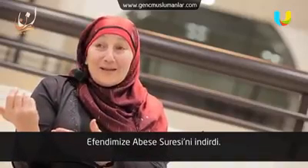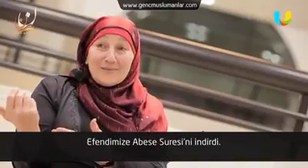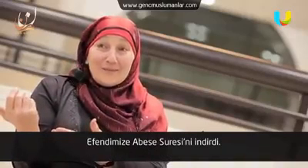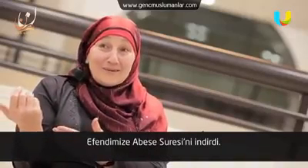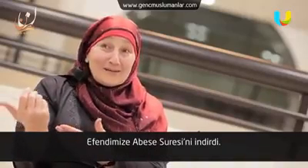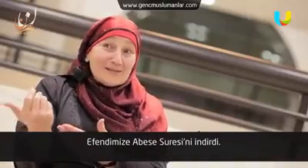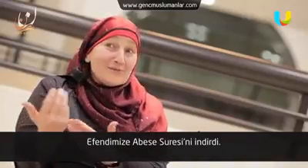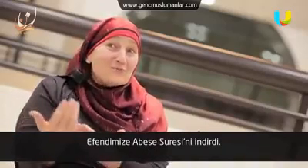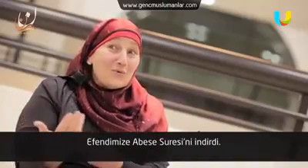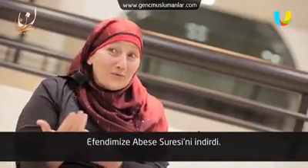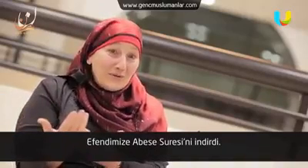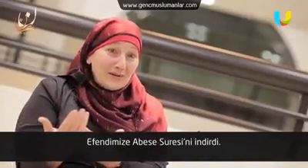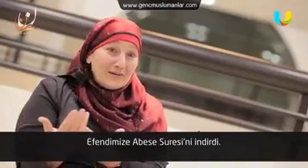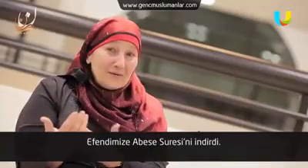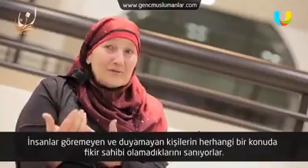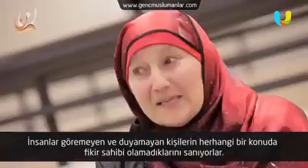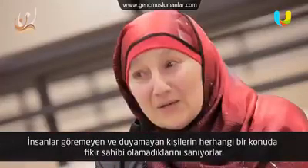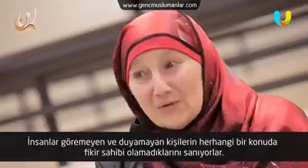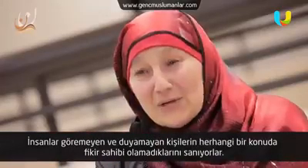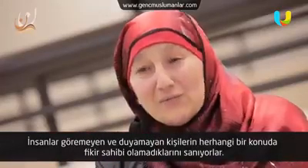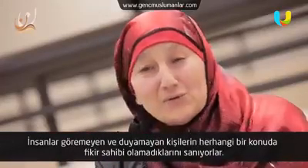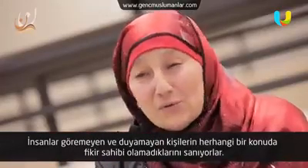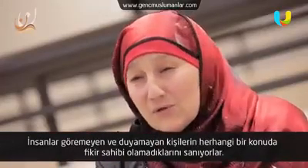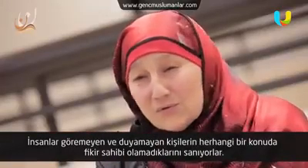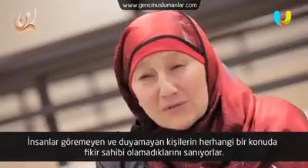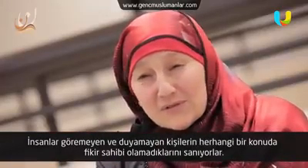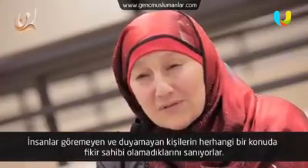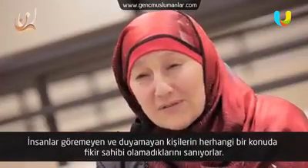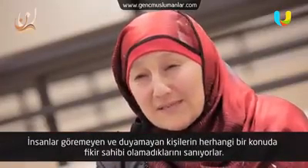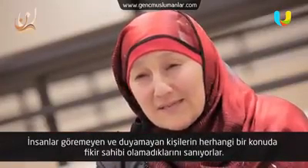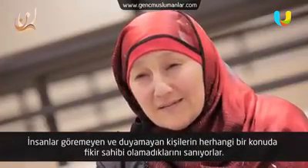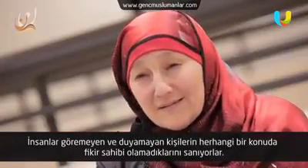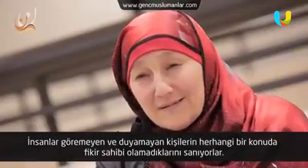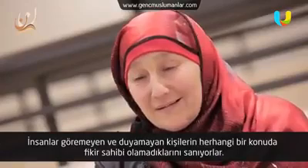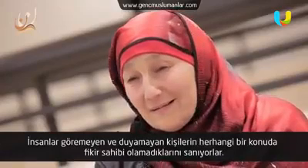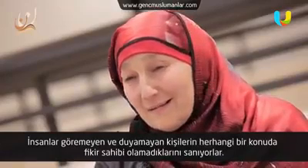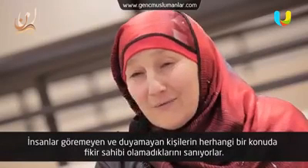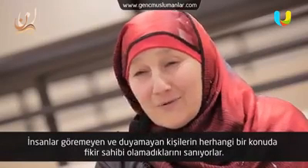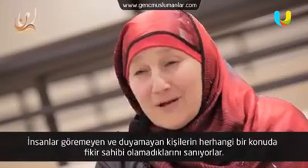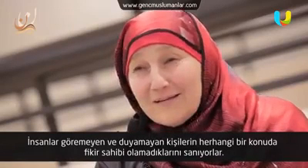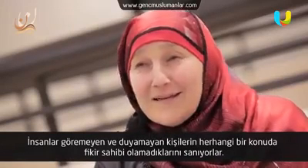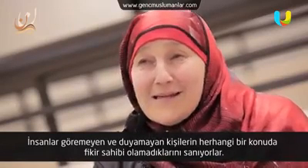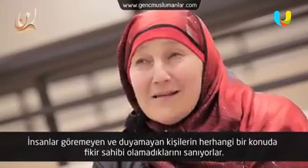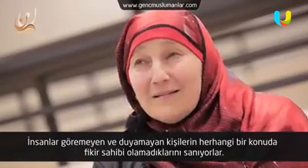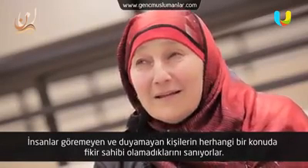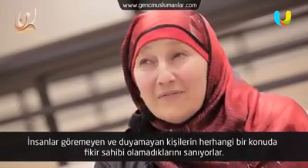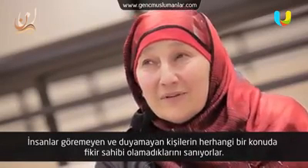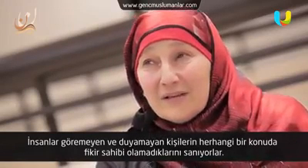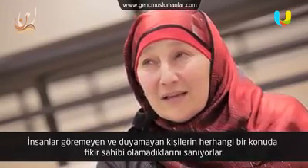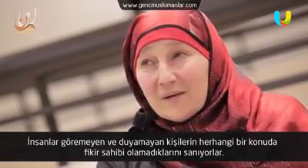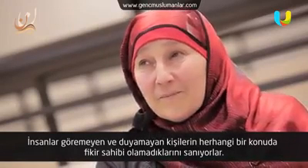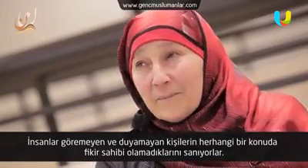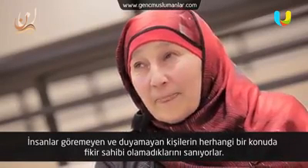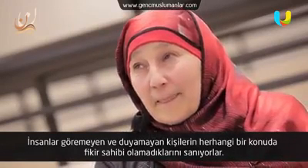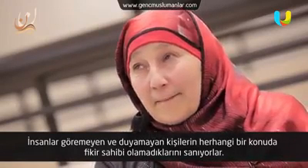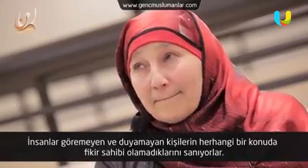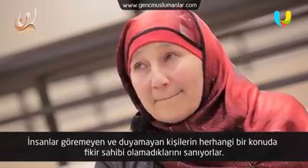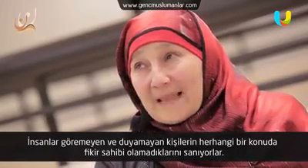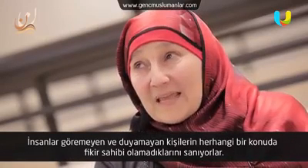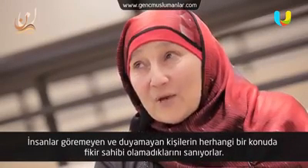blind man because he was motivated, he was eager, he was so interested in the deen. They were not. And I feel like